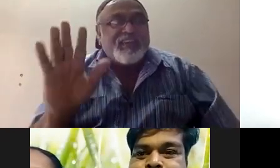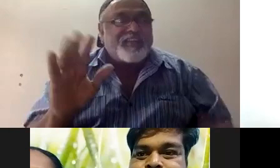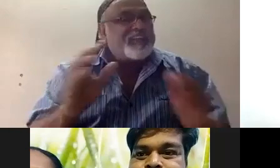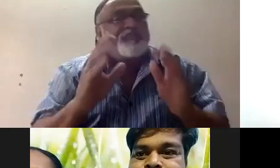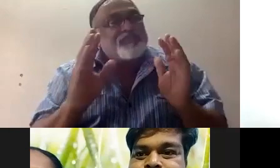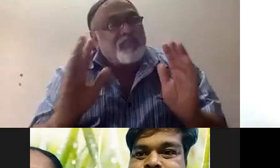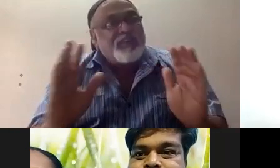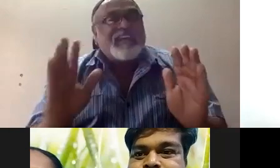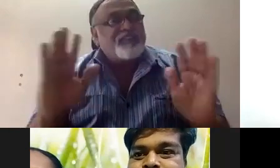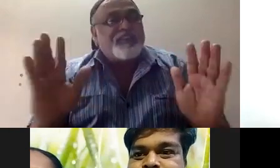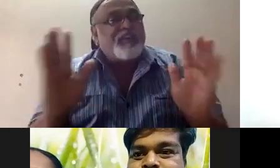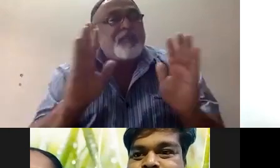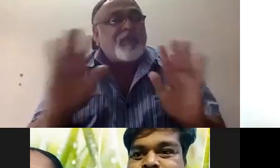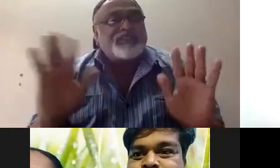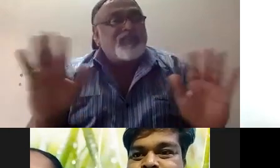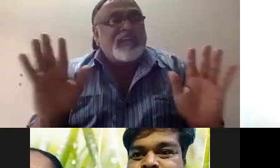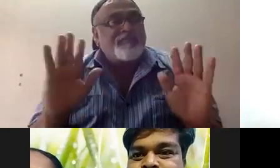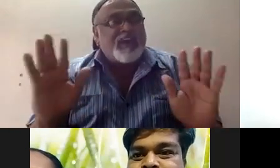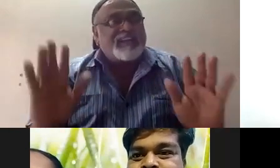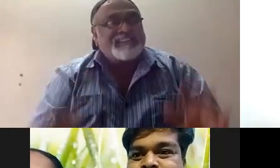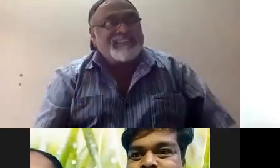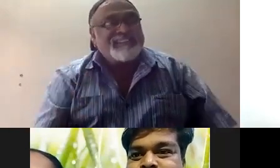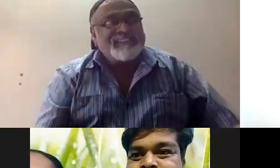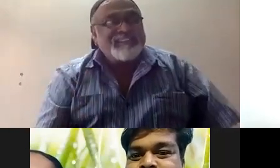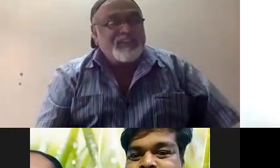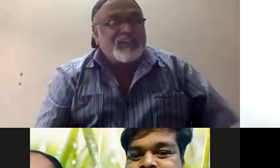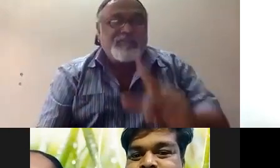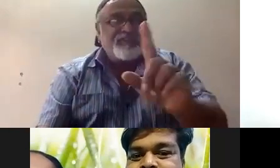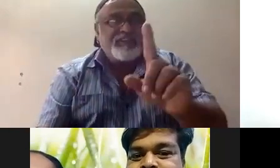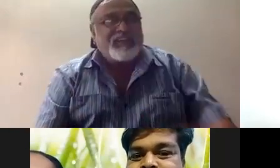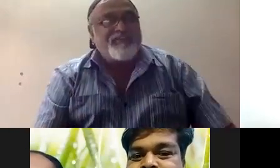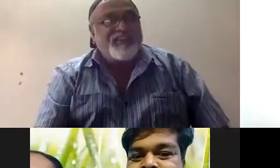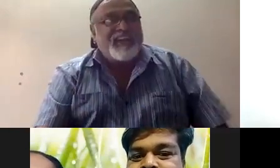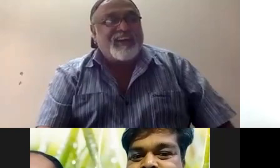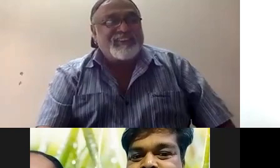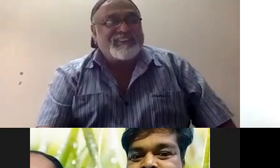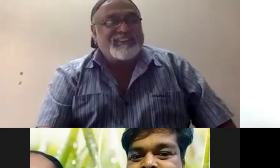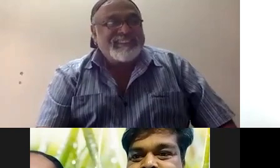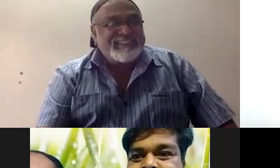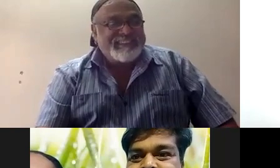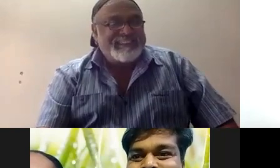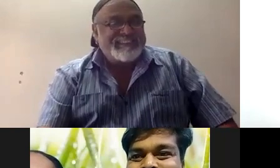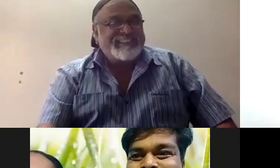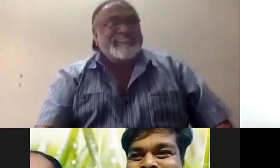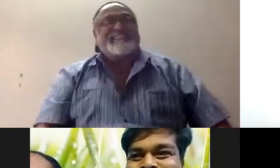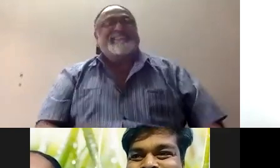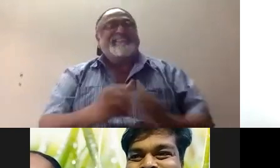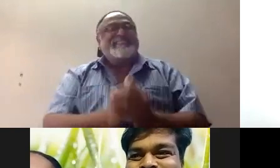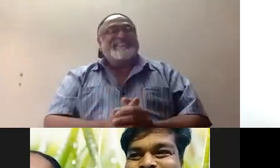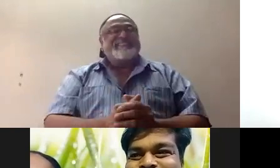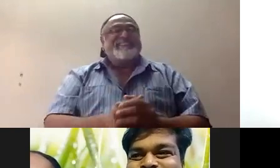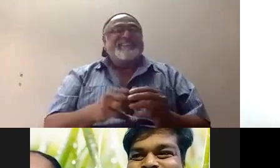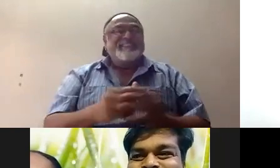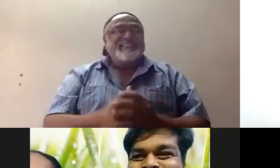Sorry, Aditya, just go slowly. It's okay. You don't have to pause for me. I'm fine. All right. You're confusing yourself now. Sure. In addition